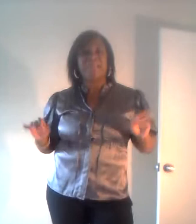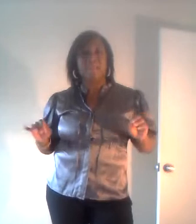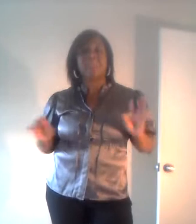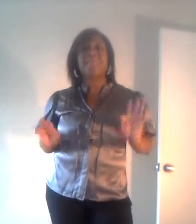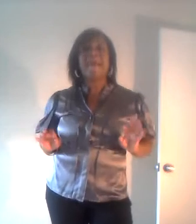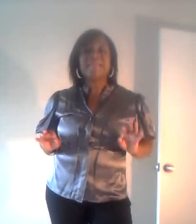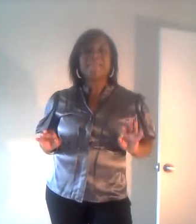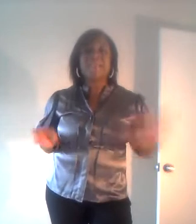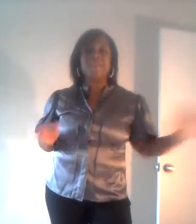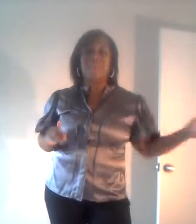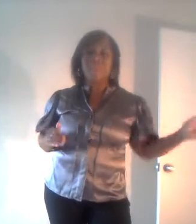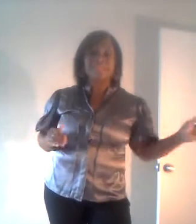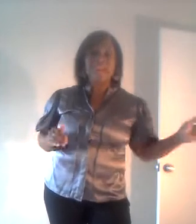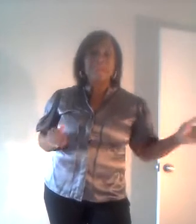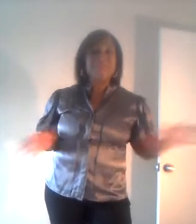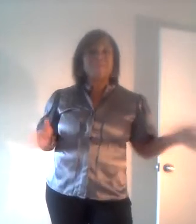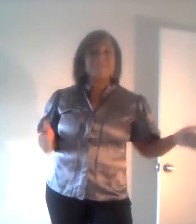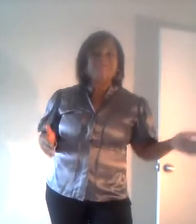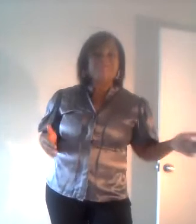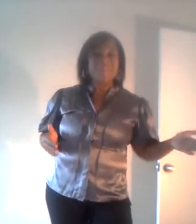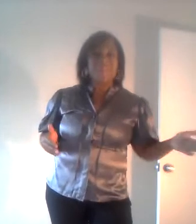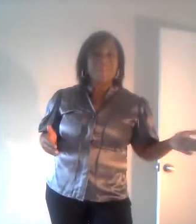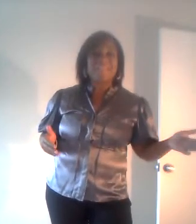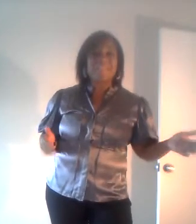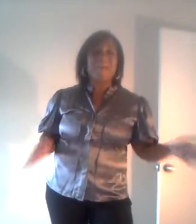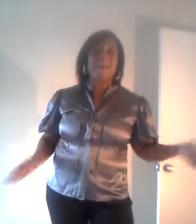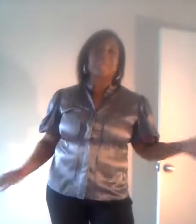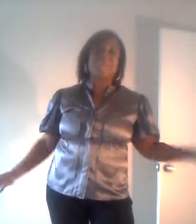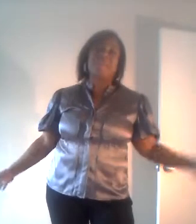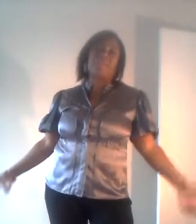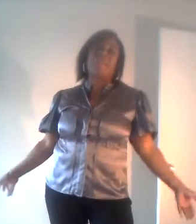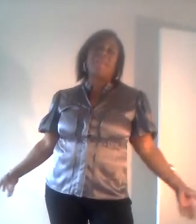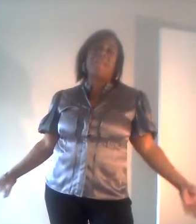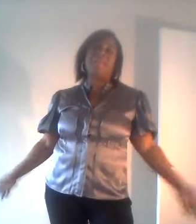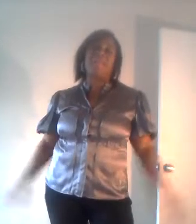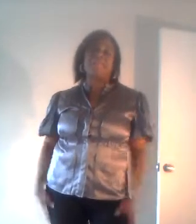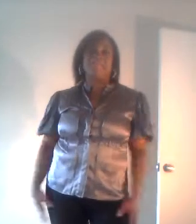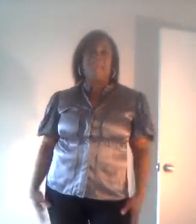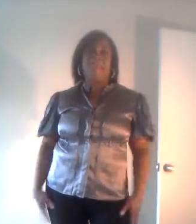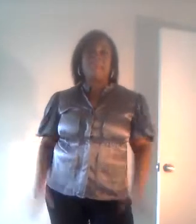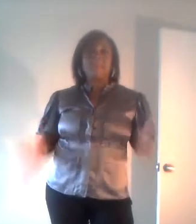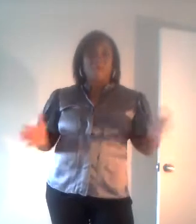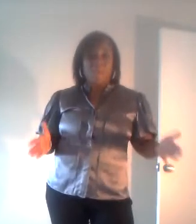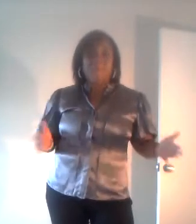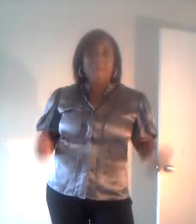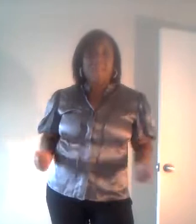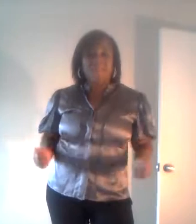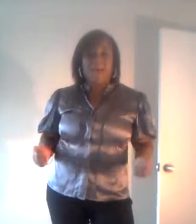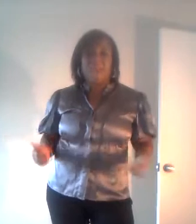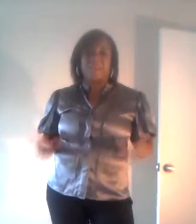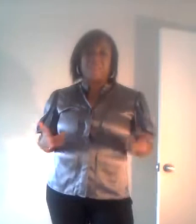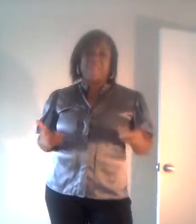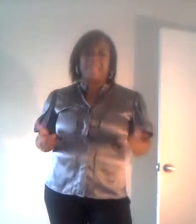203.5 pounds. Yes, you guys know, or you who saw my video, I was down to 196.5, 195. I don't think I taped